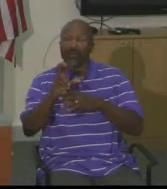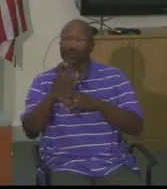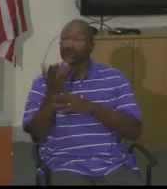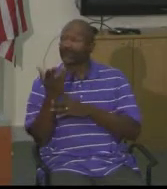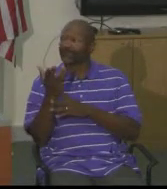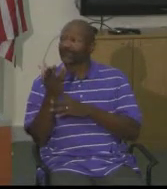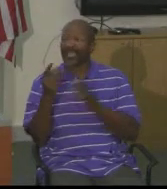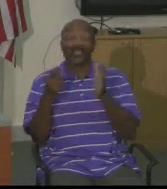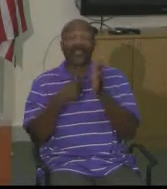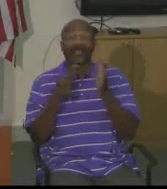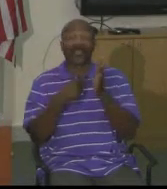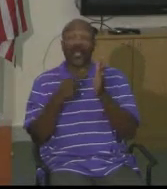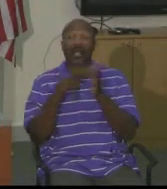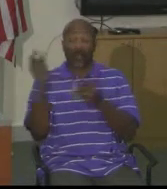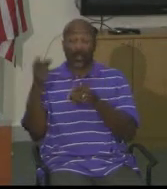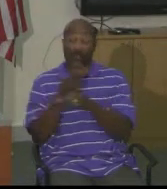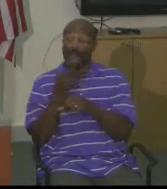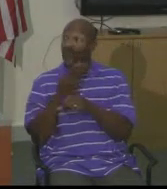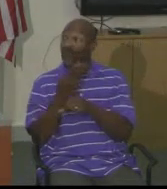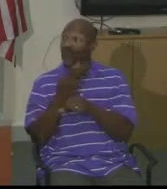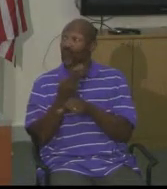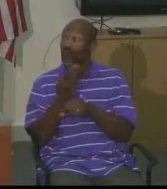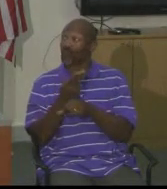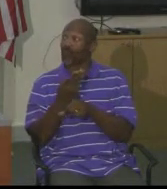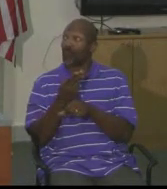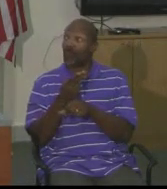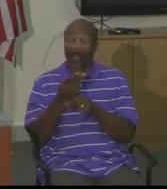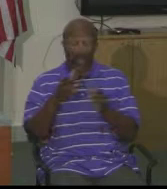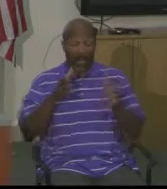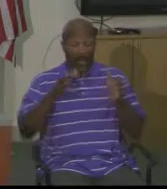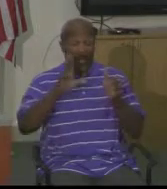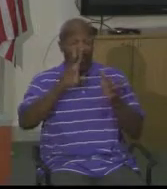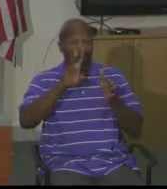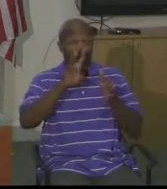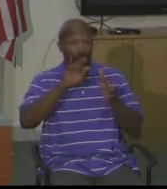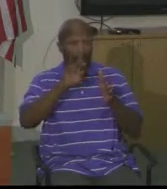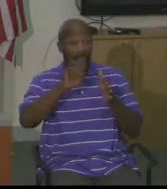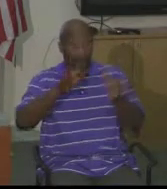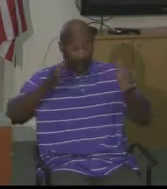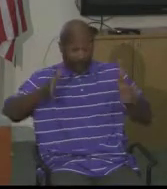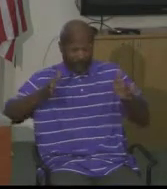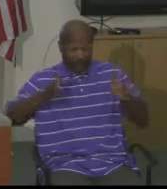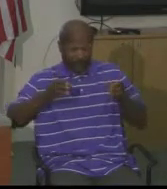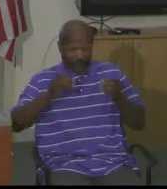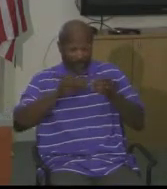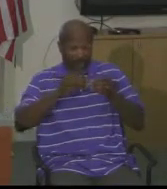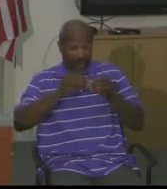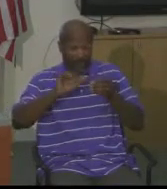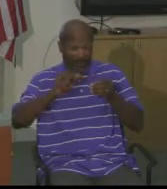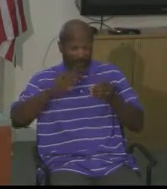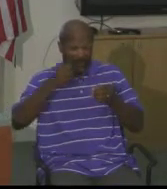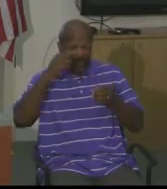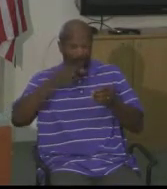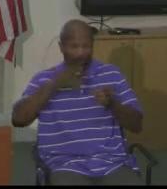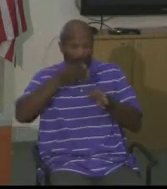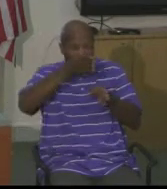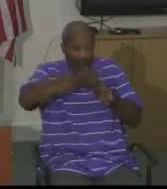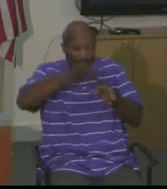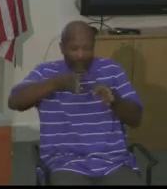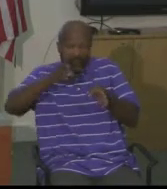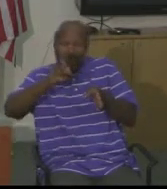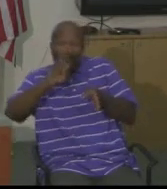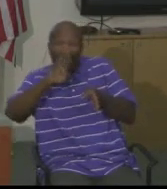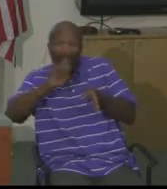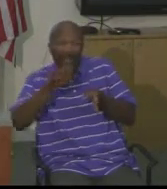or sometimes they're used in wide computers where they want the extra space for having drives, multiple